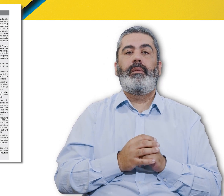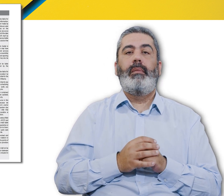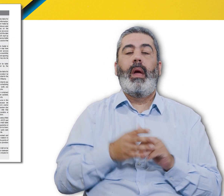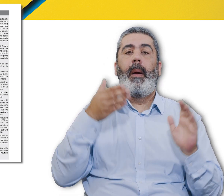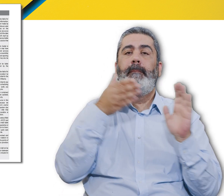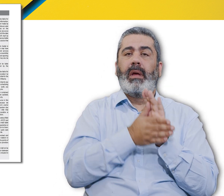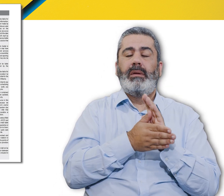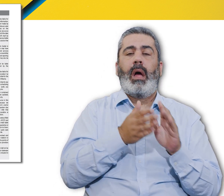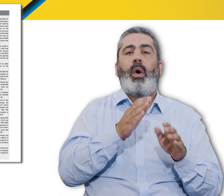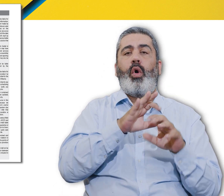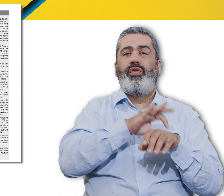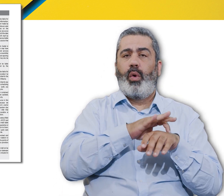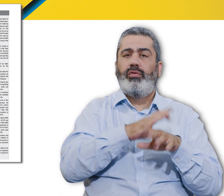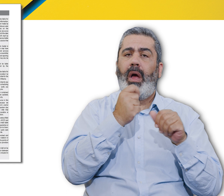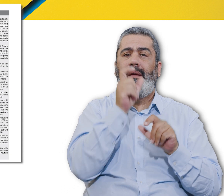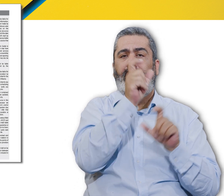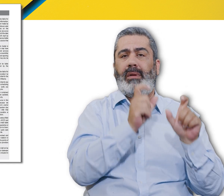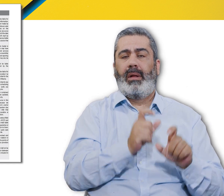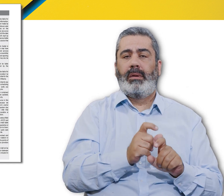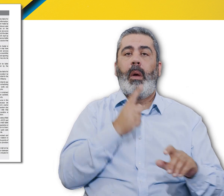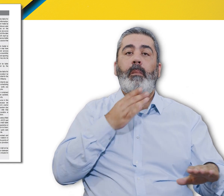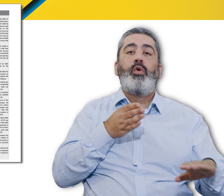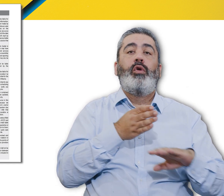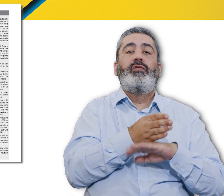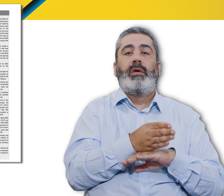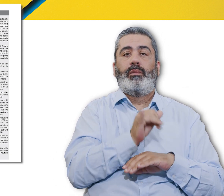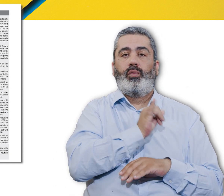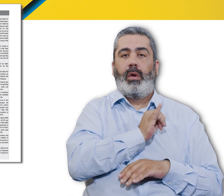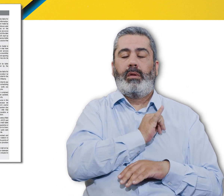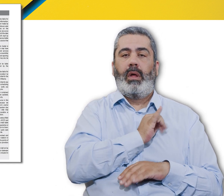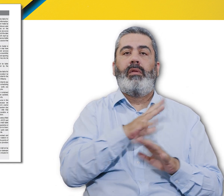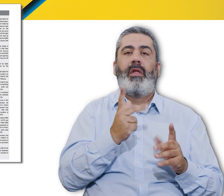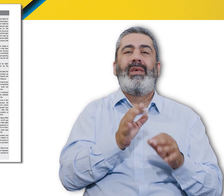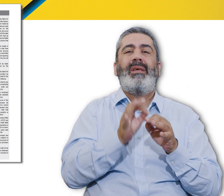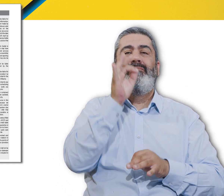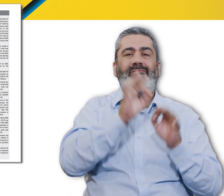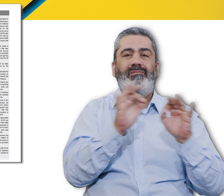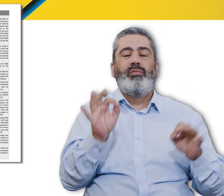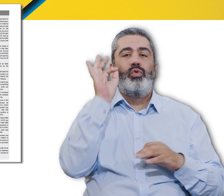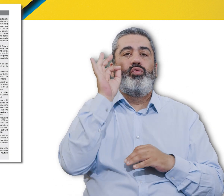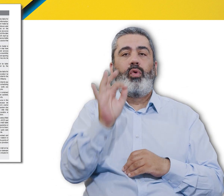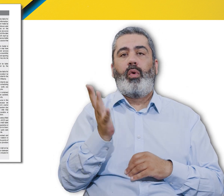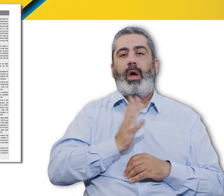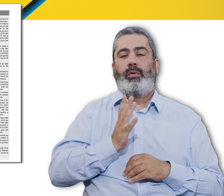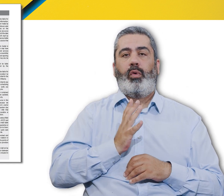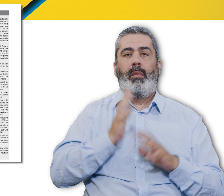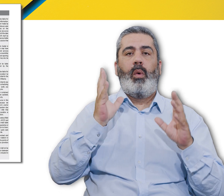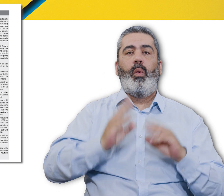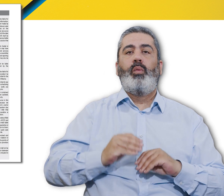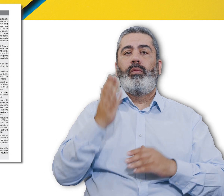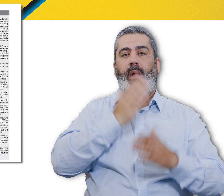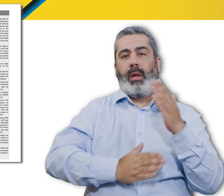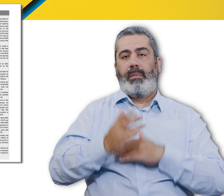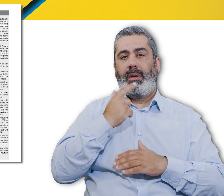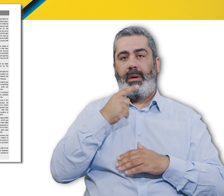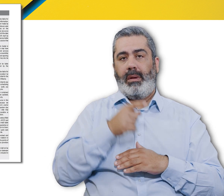code. Make sure the entire code is displayed within the camera's detection area. Explanation of terms used in the